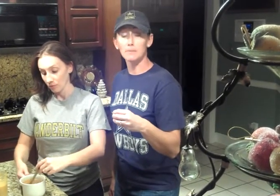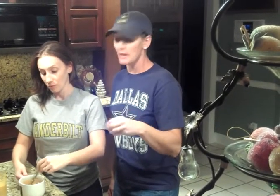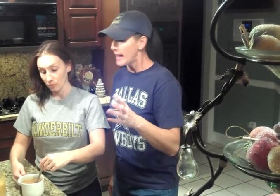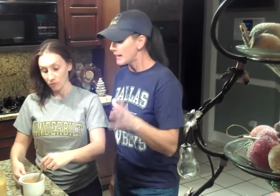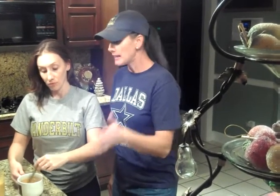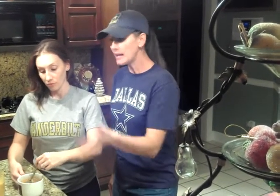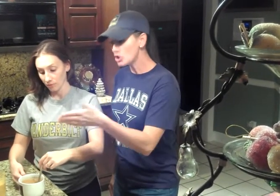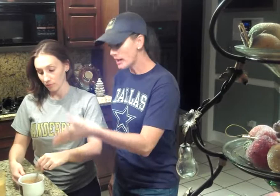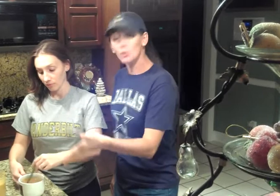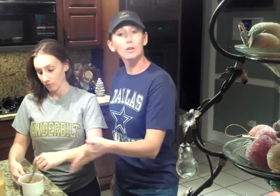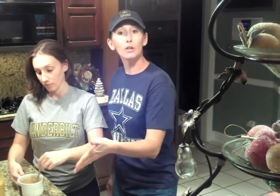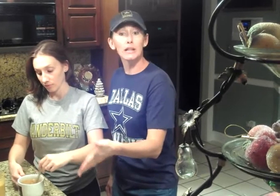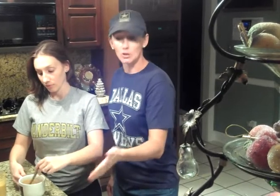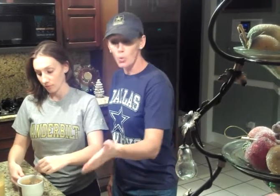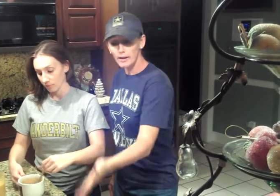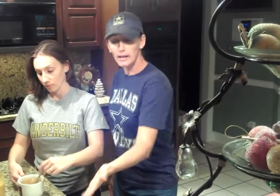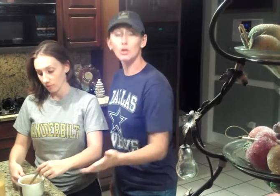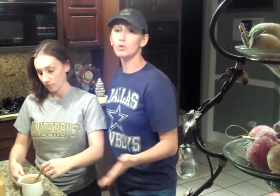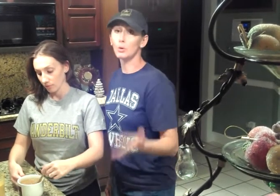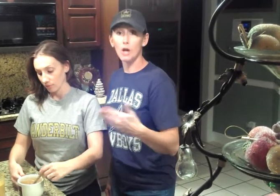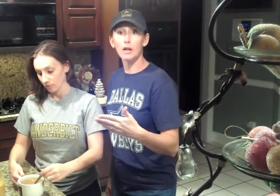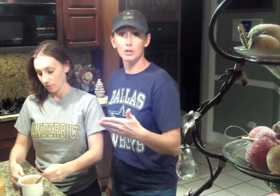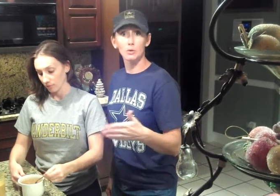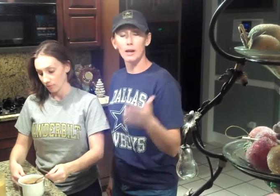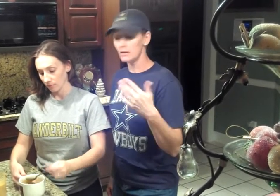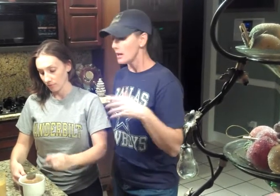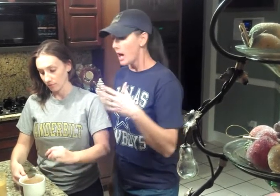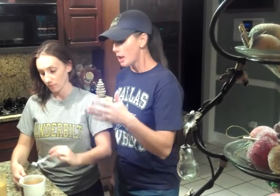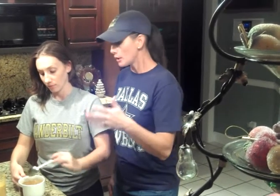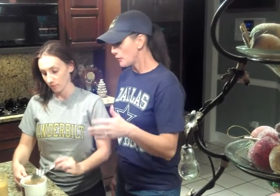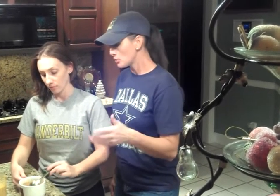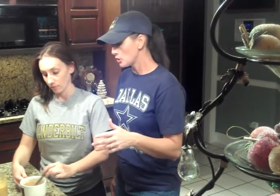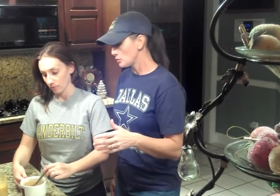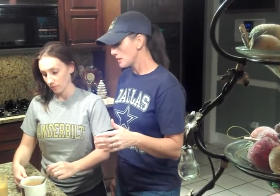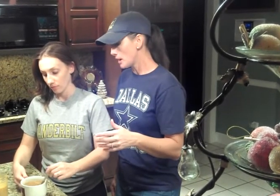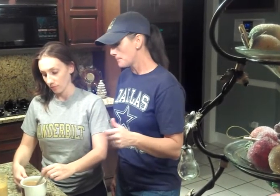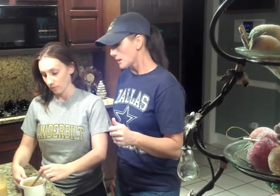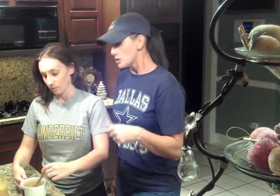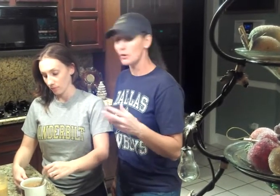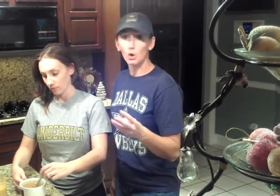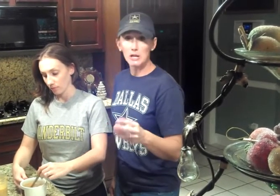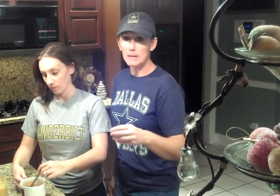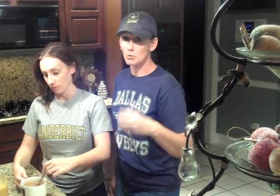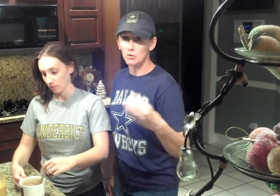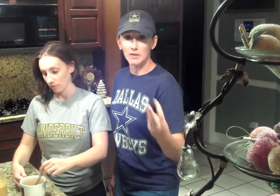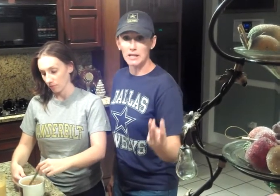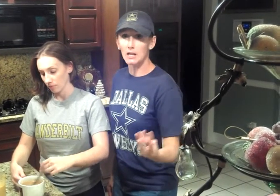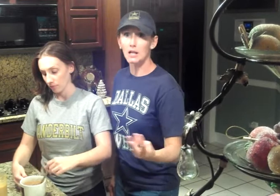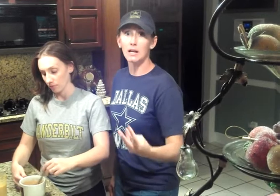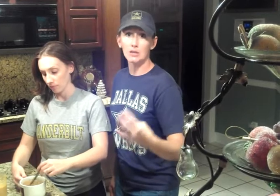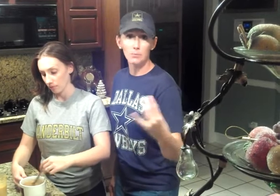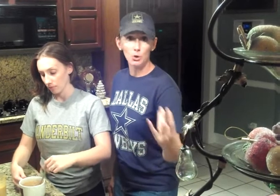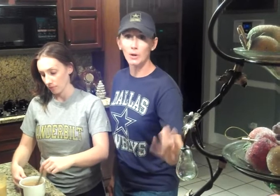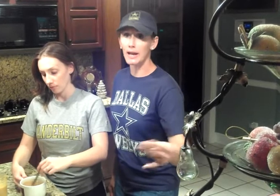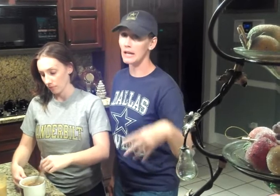And again, check your ingredients. What can you do or not do? And a lot of folks use different creams with vanilla and then puree and then